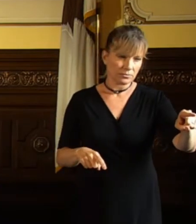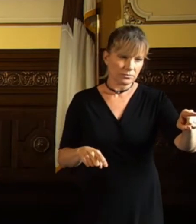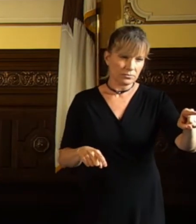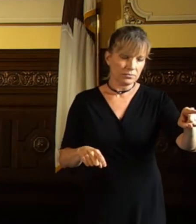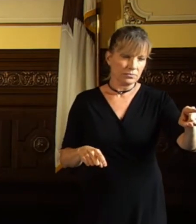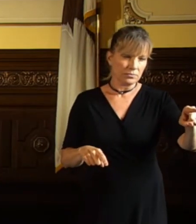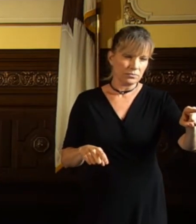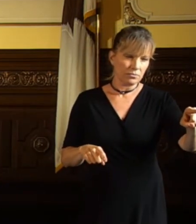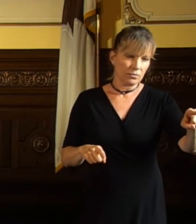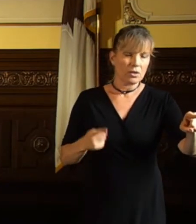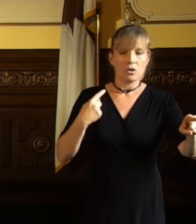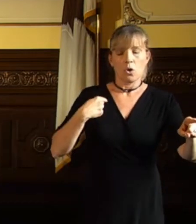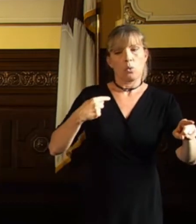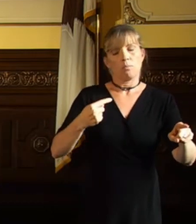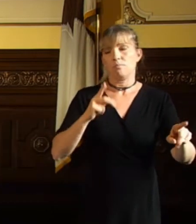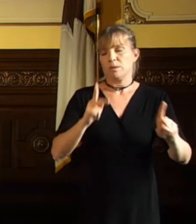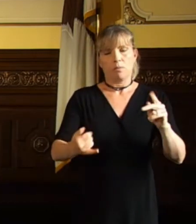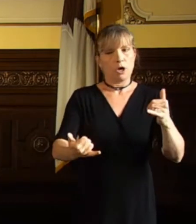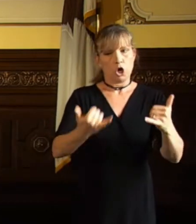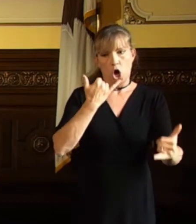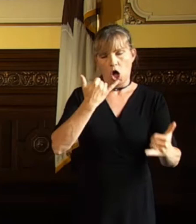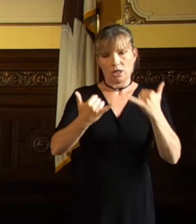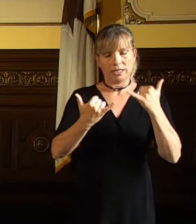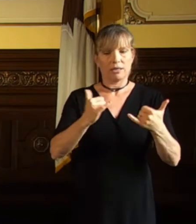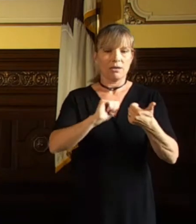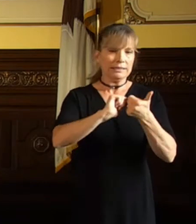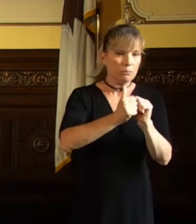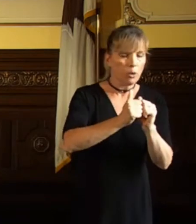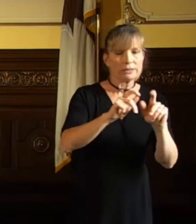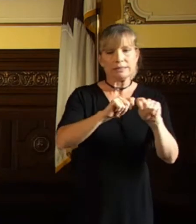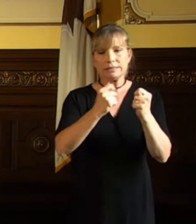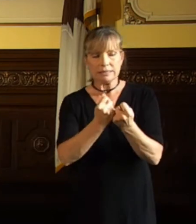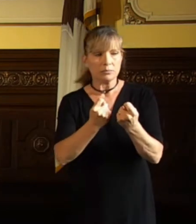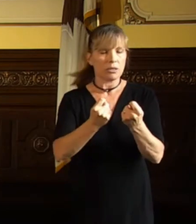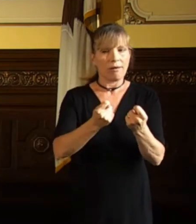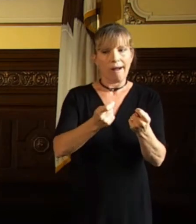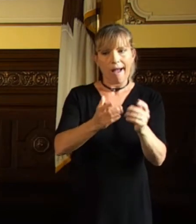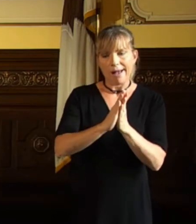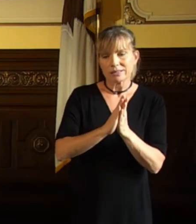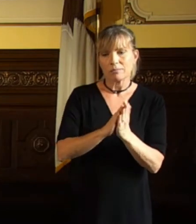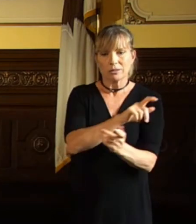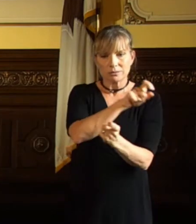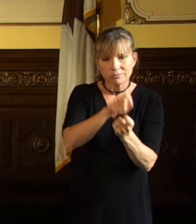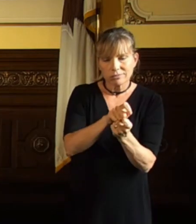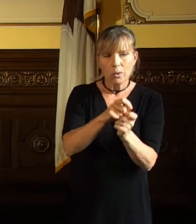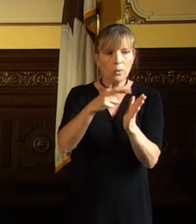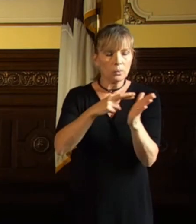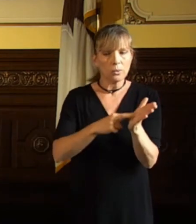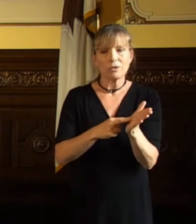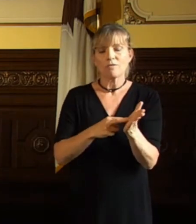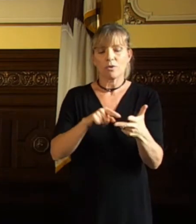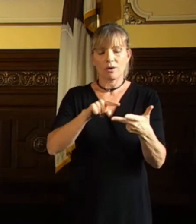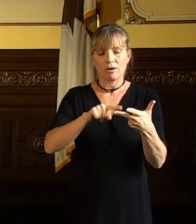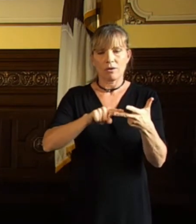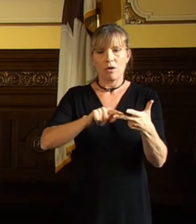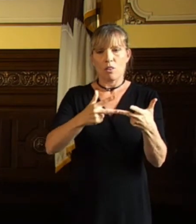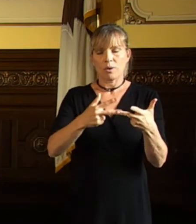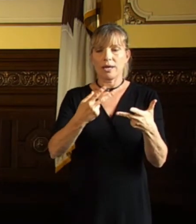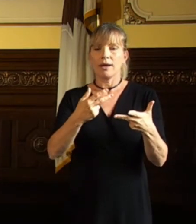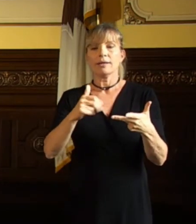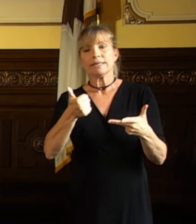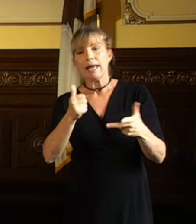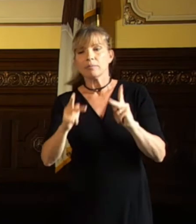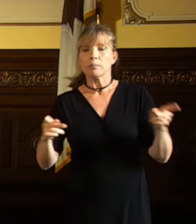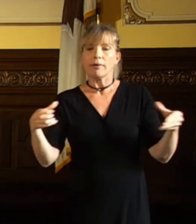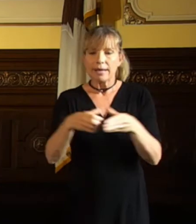20 asks, we've received a lot of calls from youth sports leagues wondering what specifications are in place for when phase 3 and 10-person gathering sizes